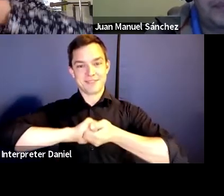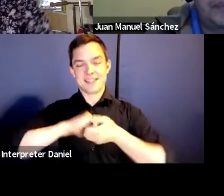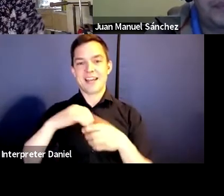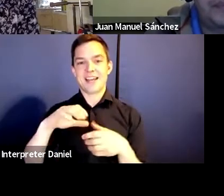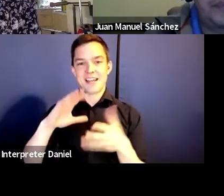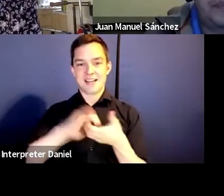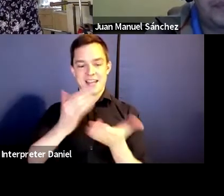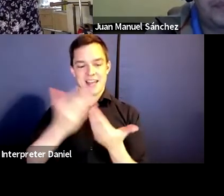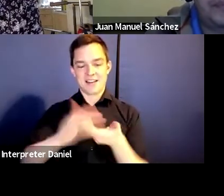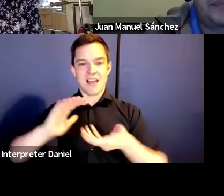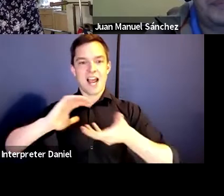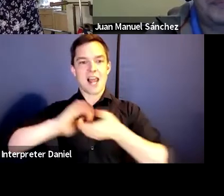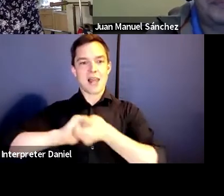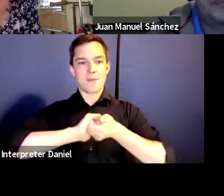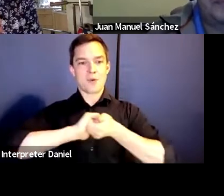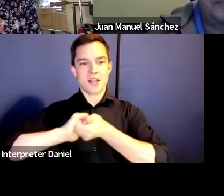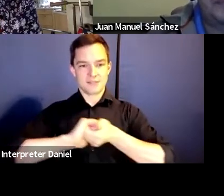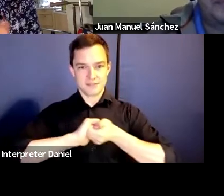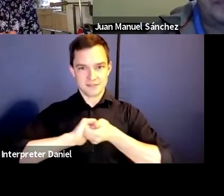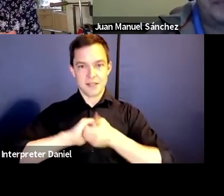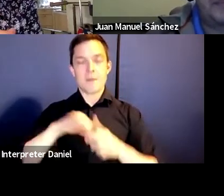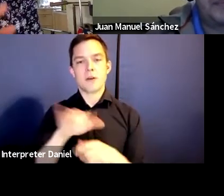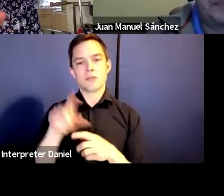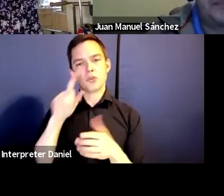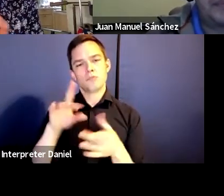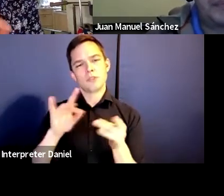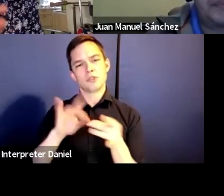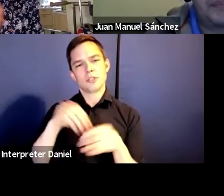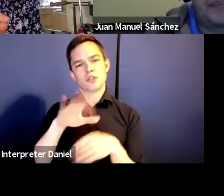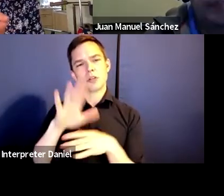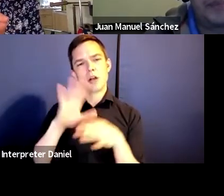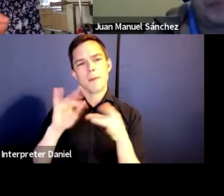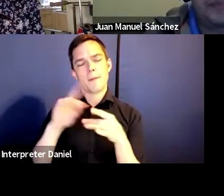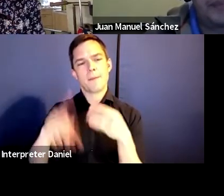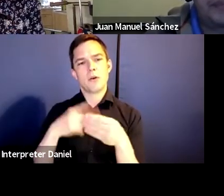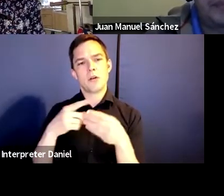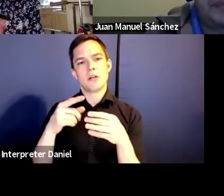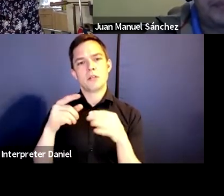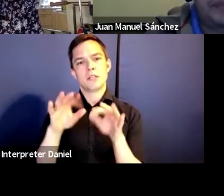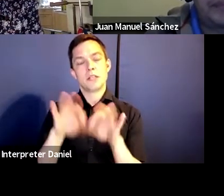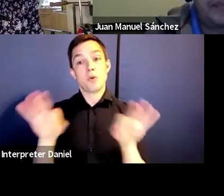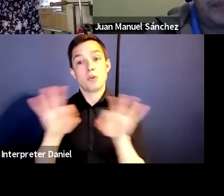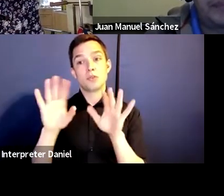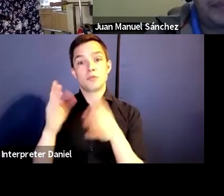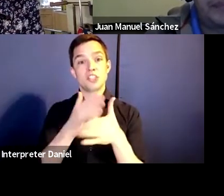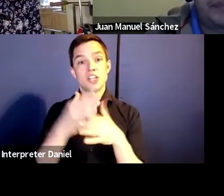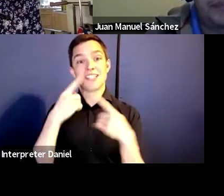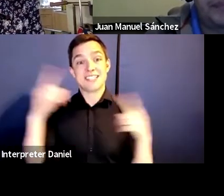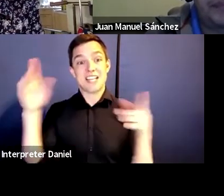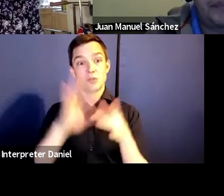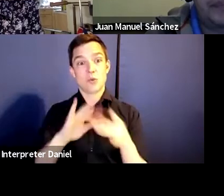hands together to collaborate. But you also referenced in your comments the importance of success stories, which brings us to our